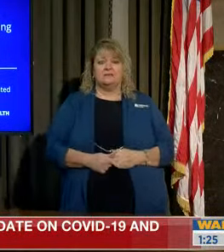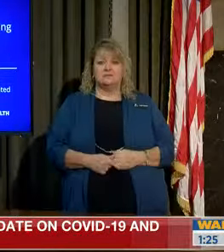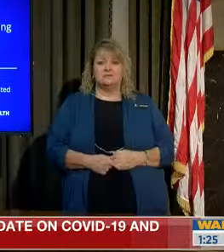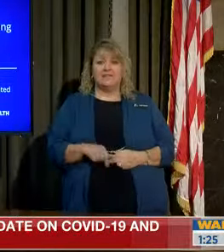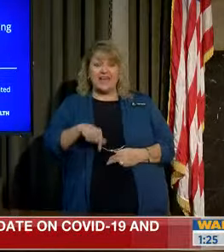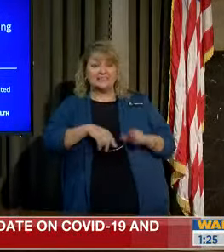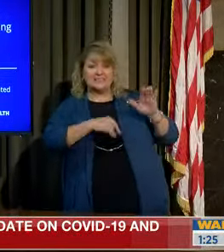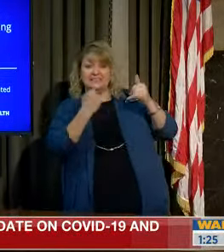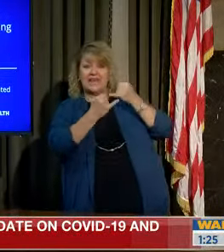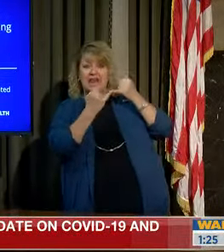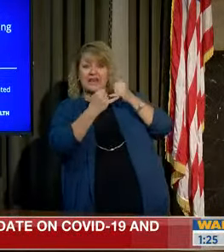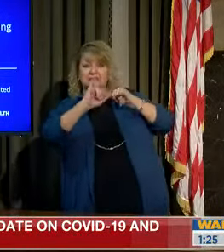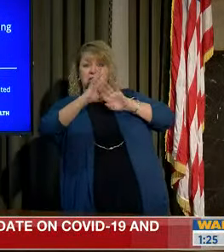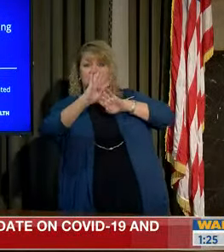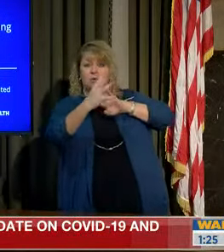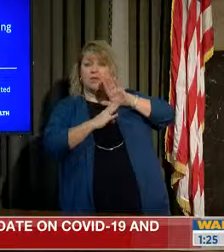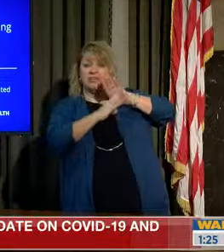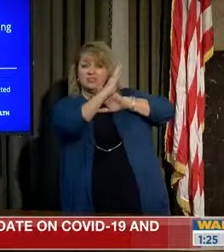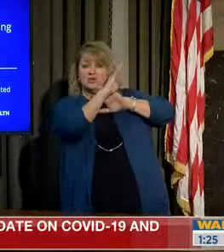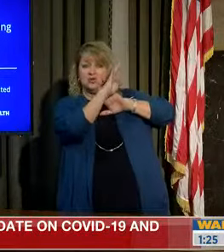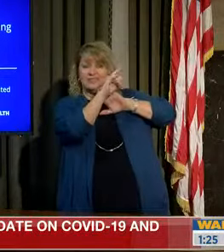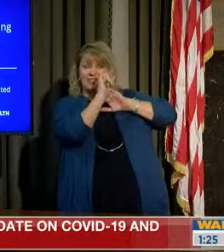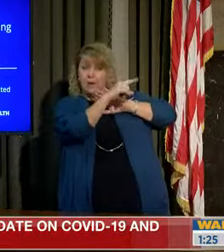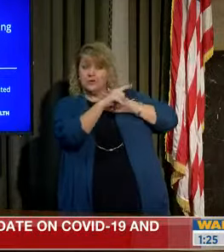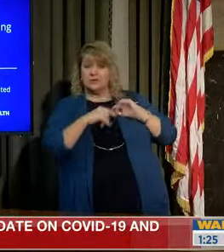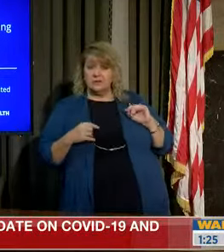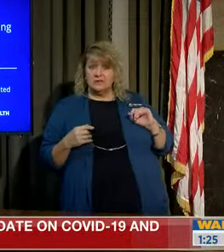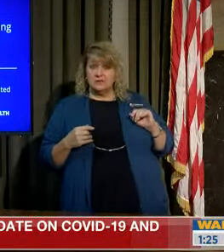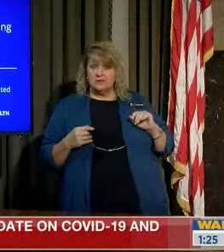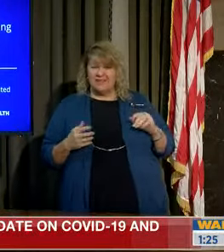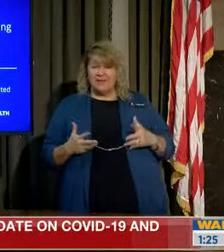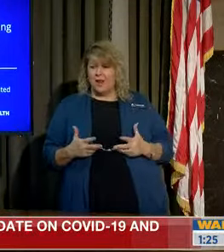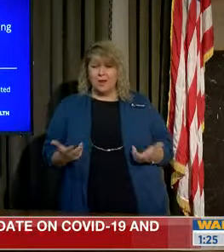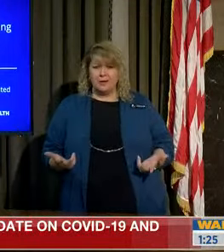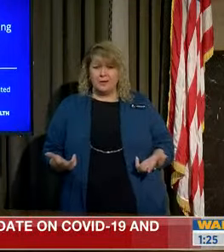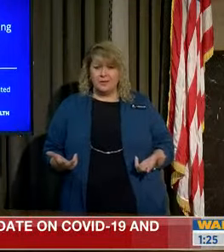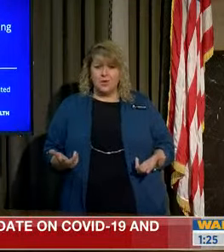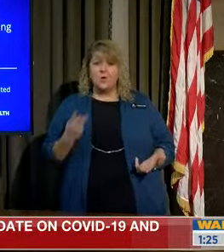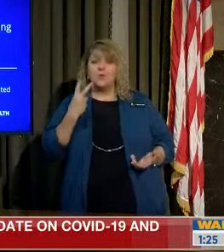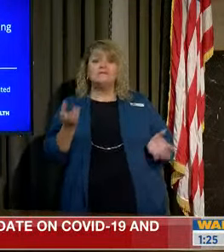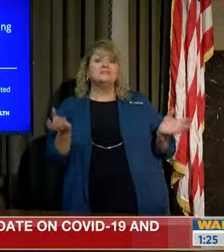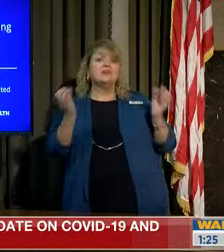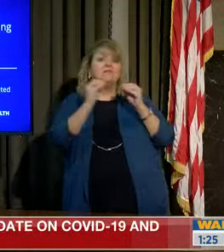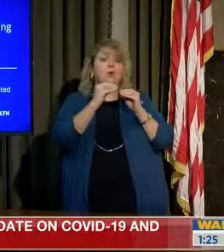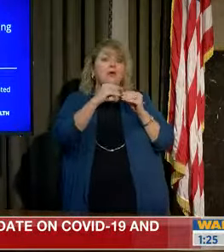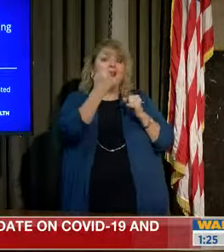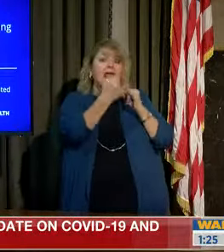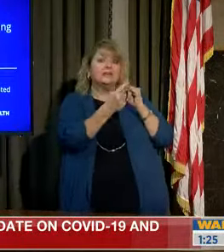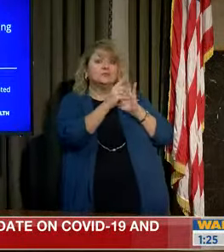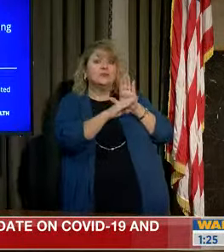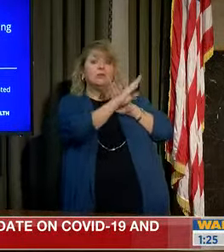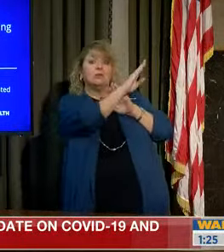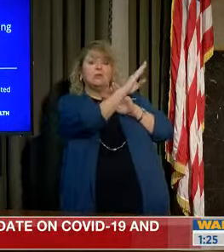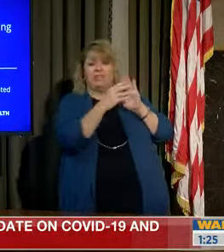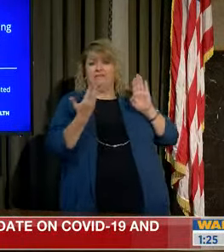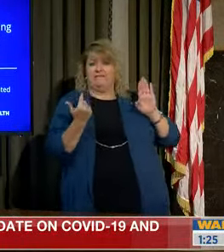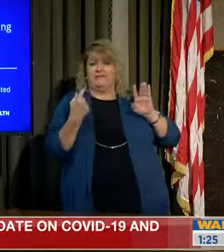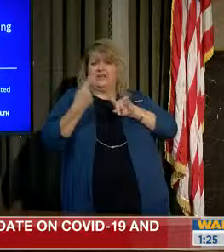surge alone. And we've seen more of these cases in this Delta surge than we had seen in the 15